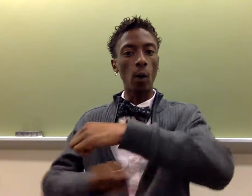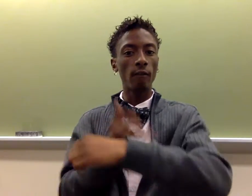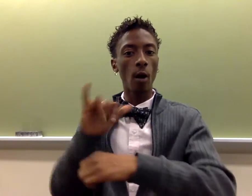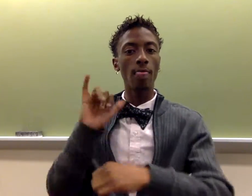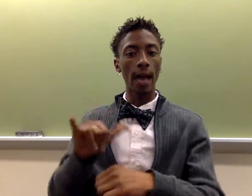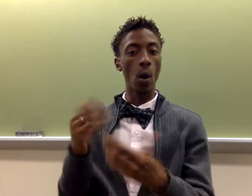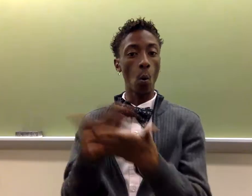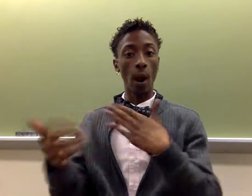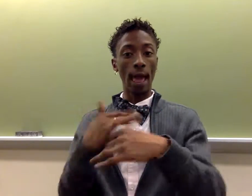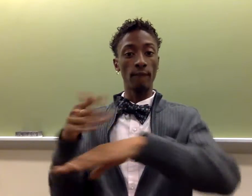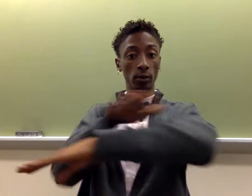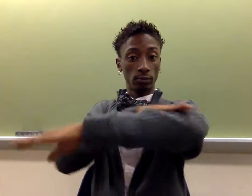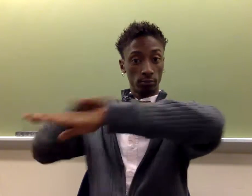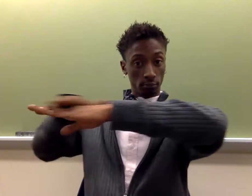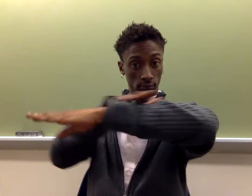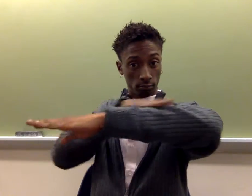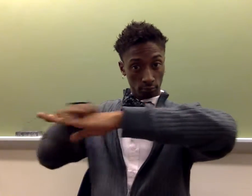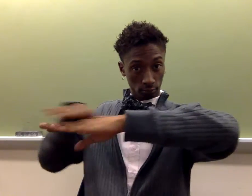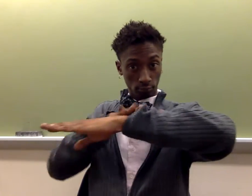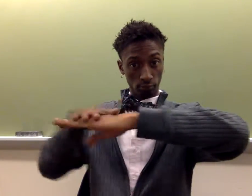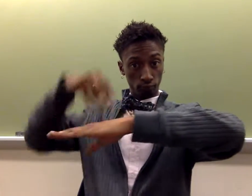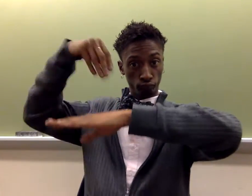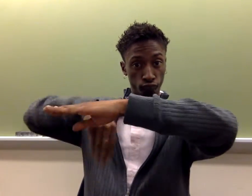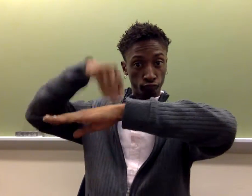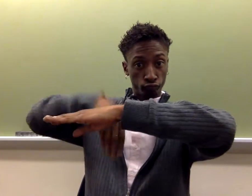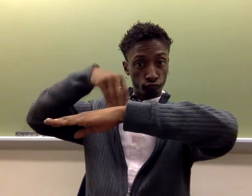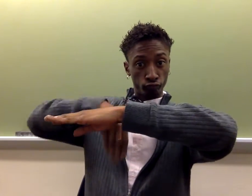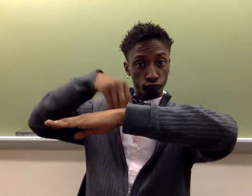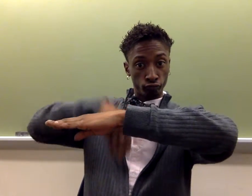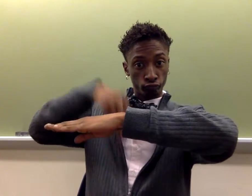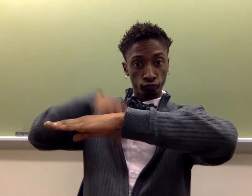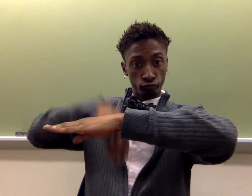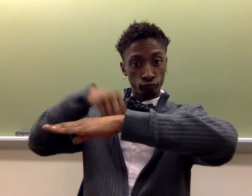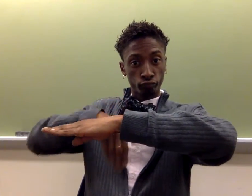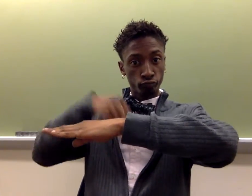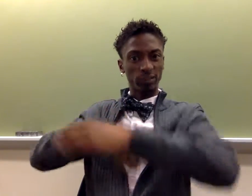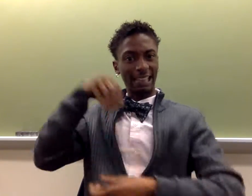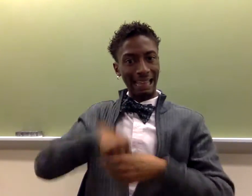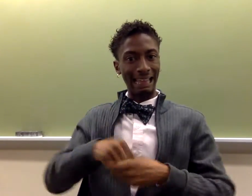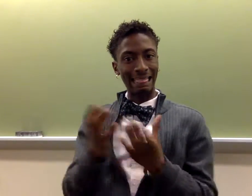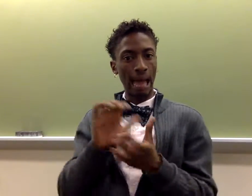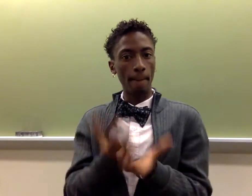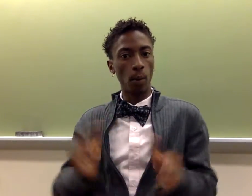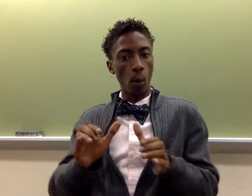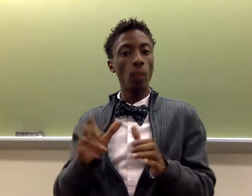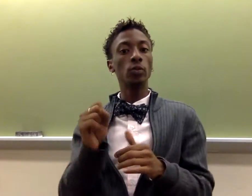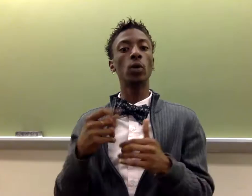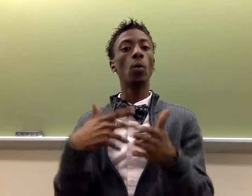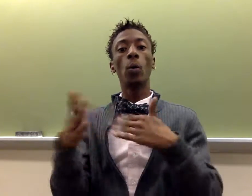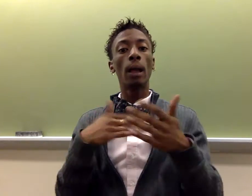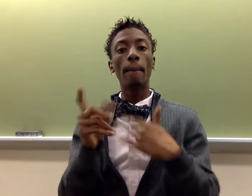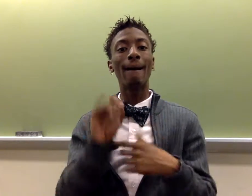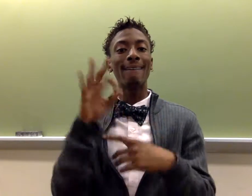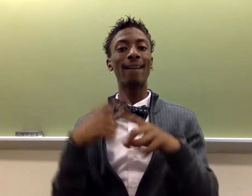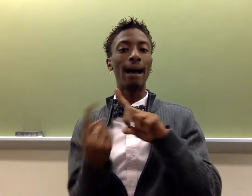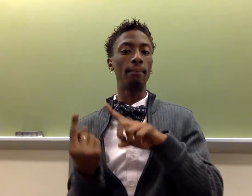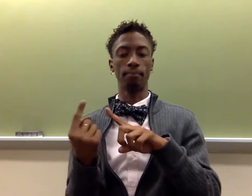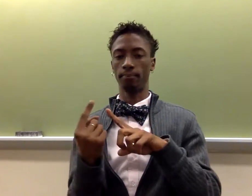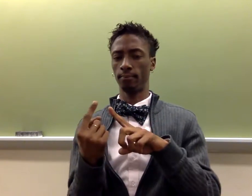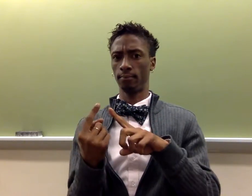on the surface gets into the groundwater or gets into that bowl. So whether I'm over in Tumwater or I'm